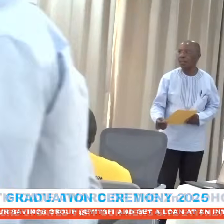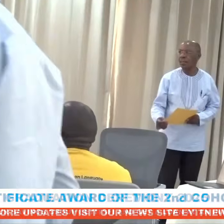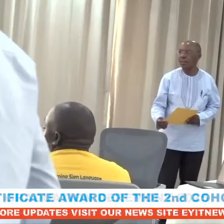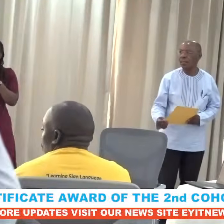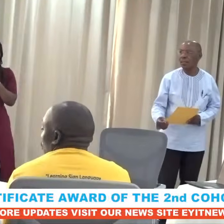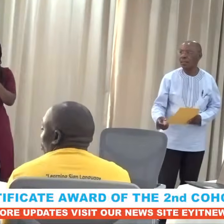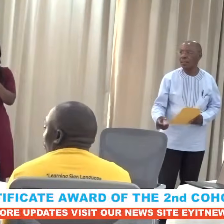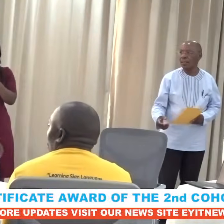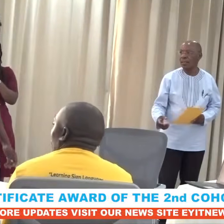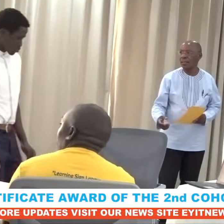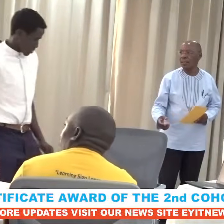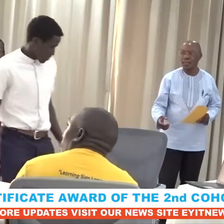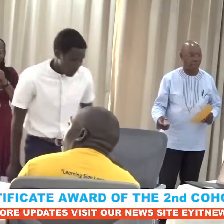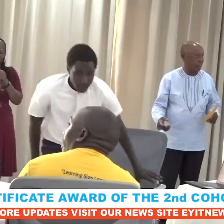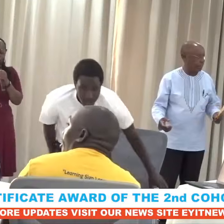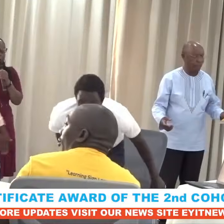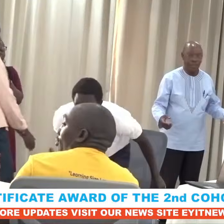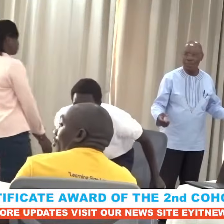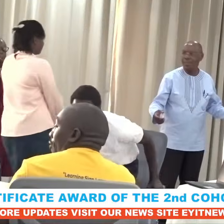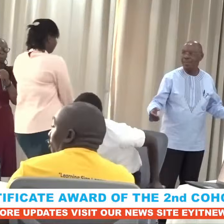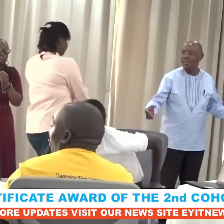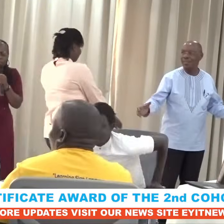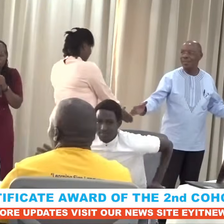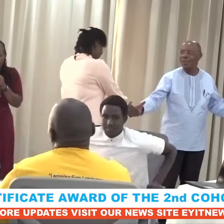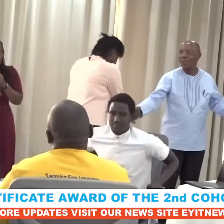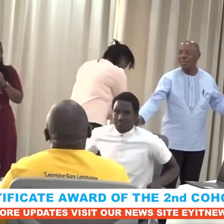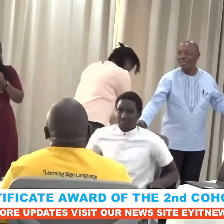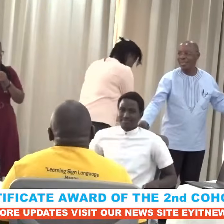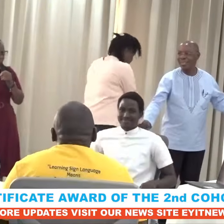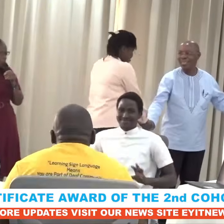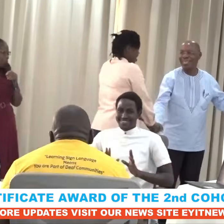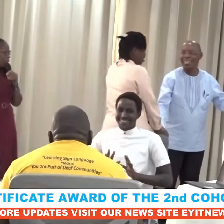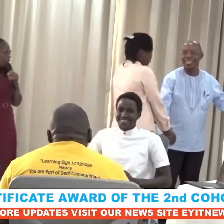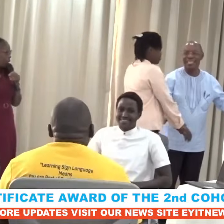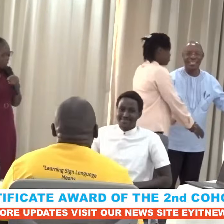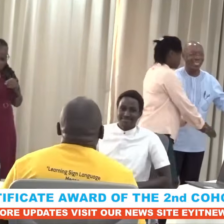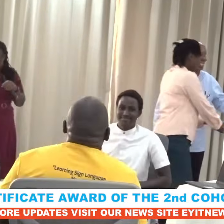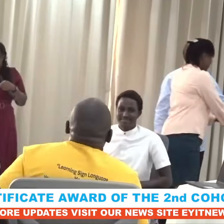MUST via sign language everywhere. Now, why aren't you clapping for these people?